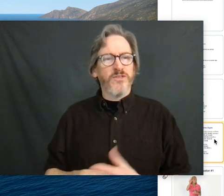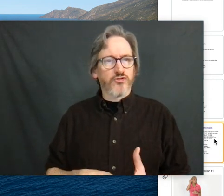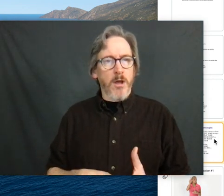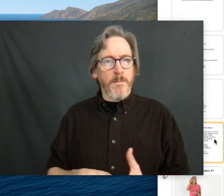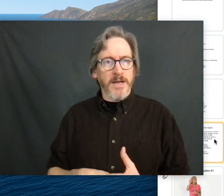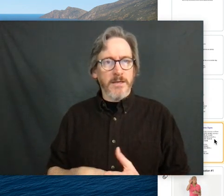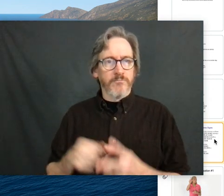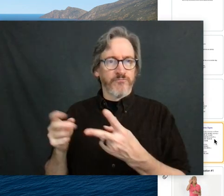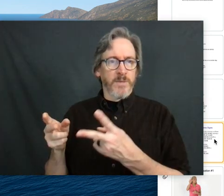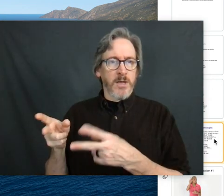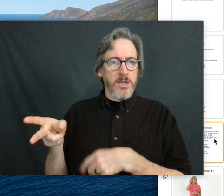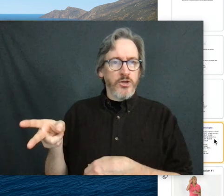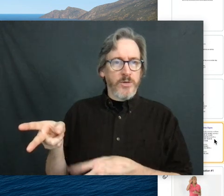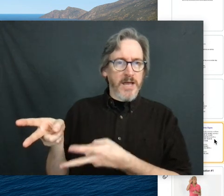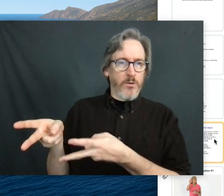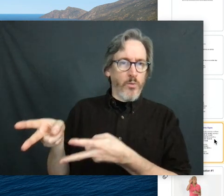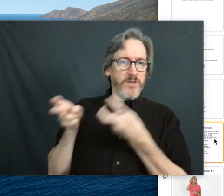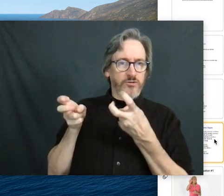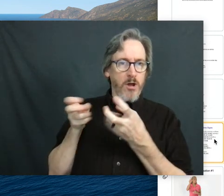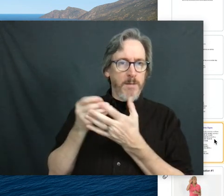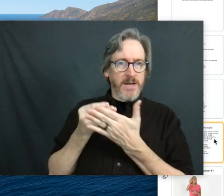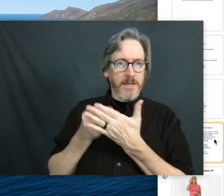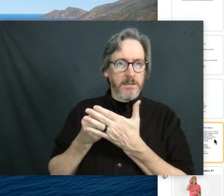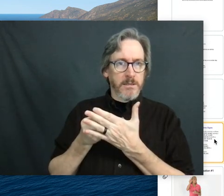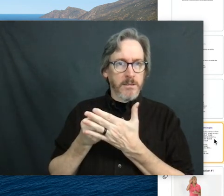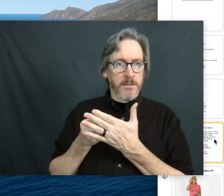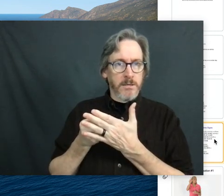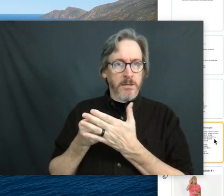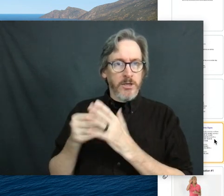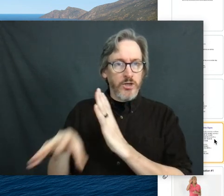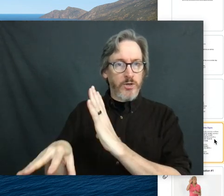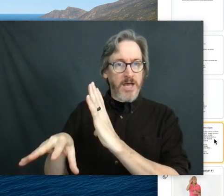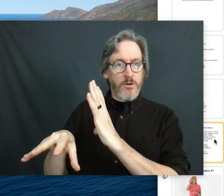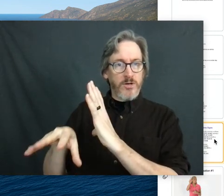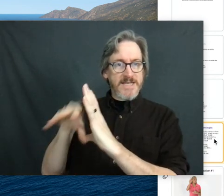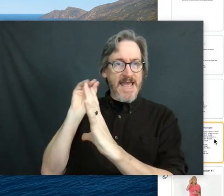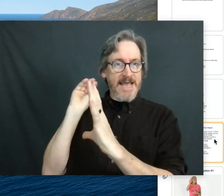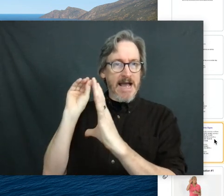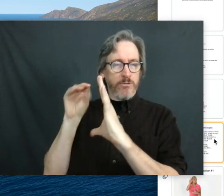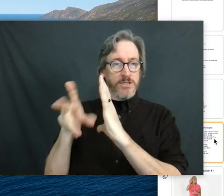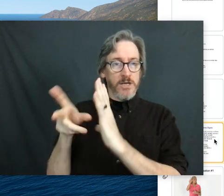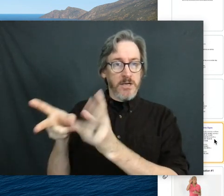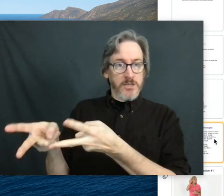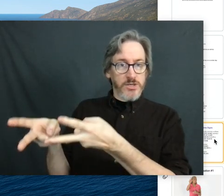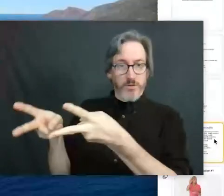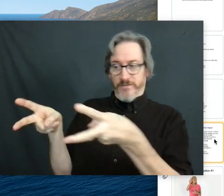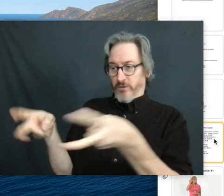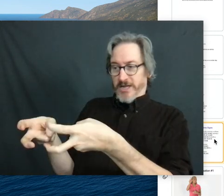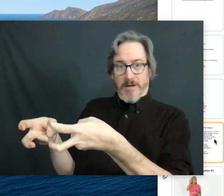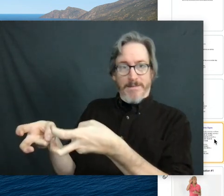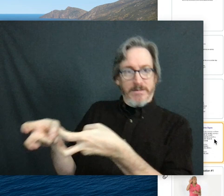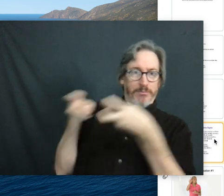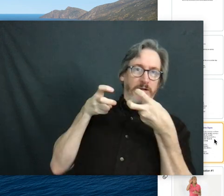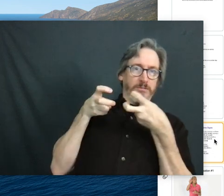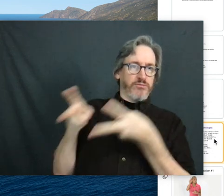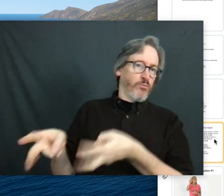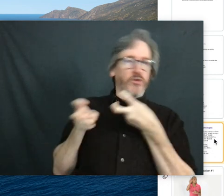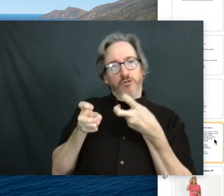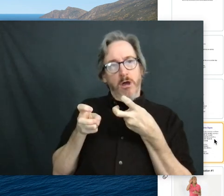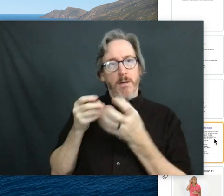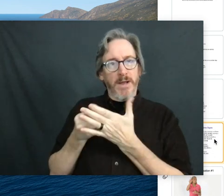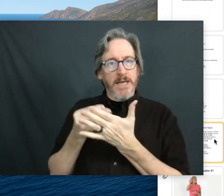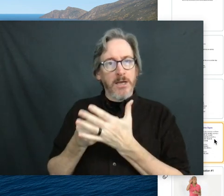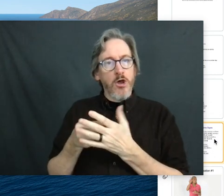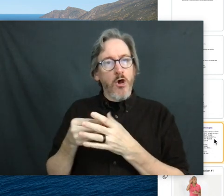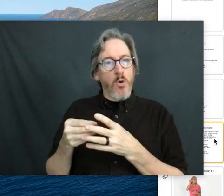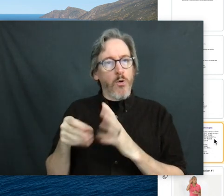And withdraw money. You can withdraw money. You can take out. So if you grab it and pull it,